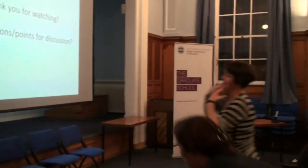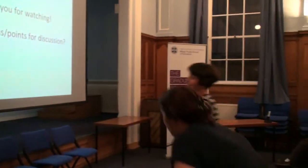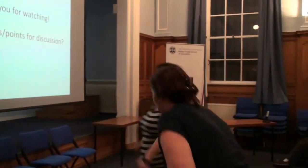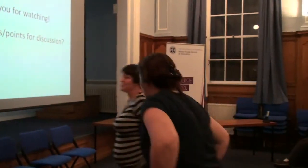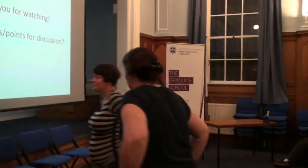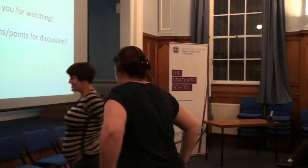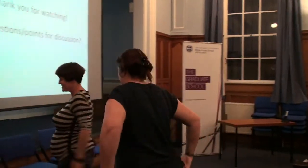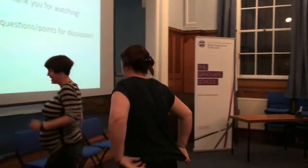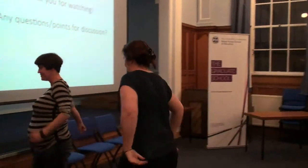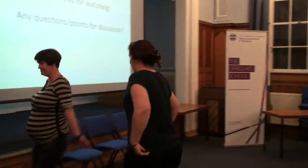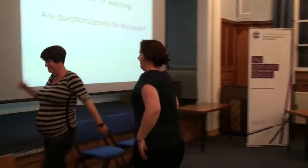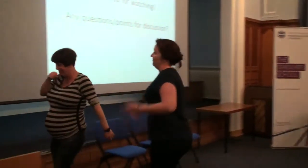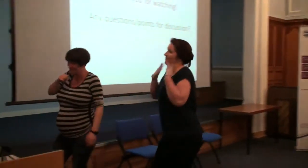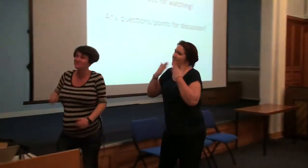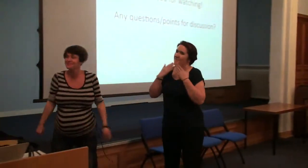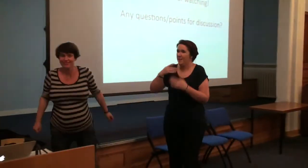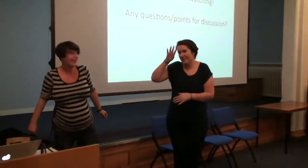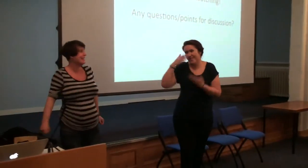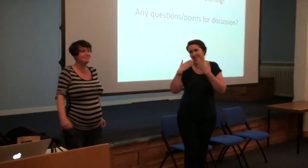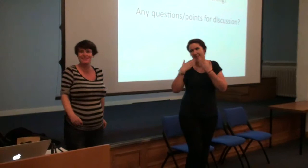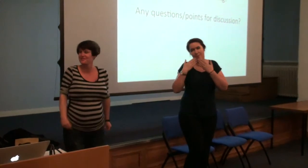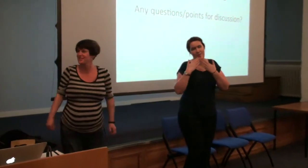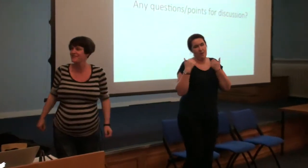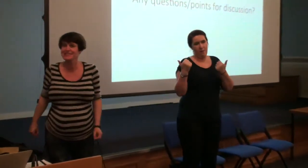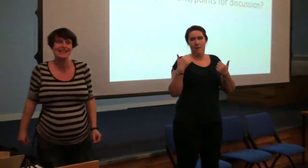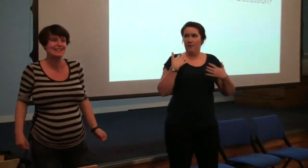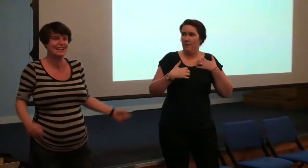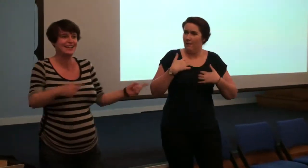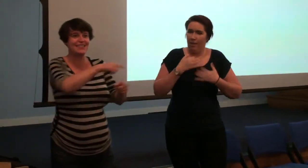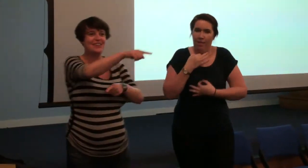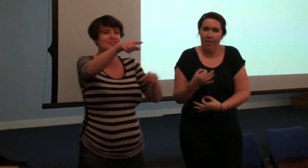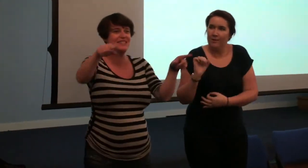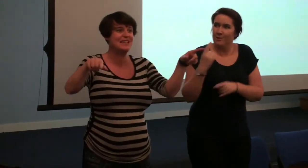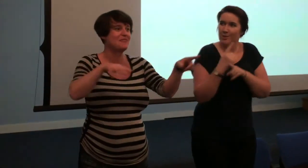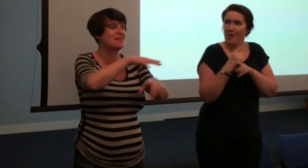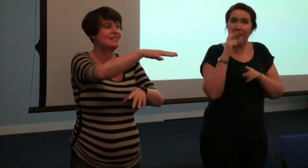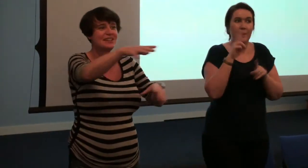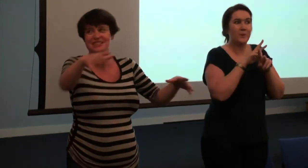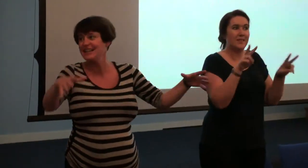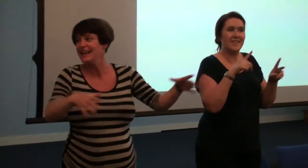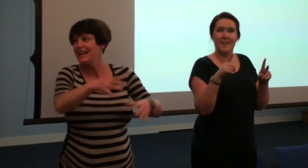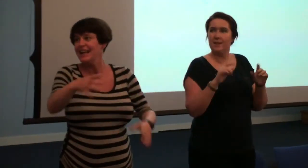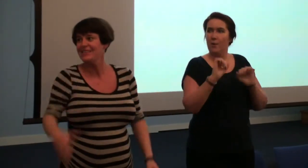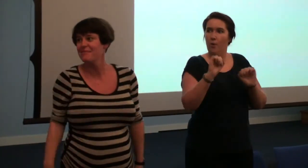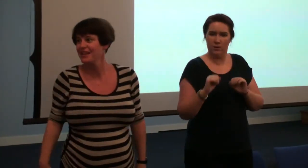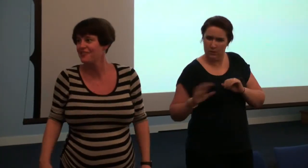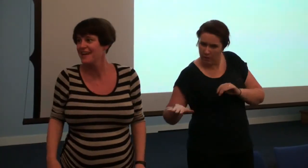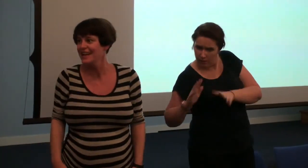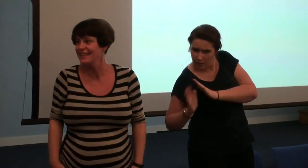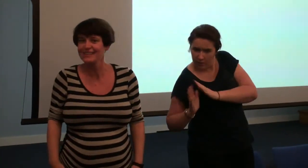Thank you so much, Steve. That was really fascinating. And I think you could see from the discussion in the middle already that